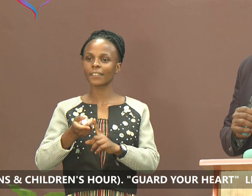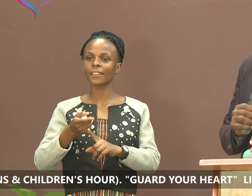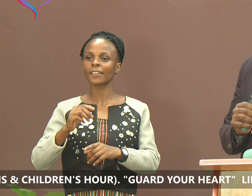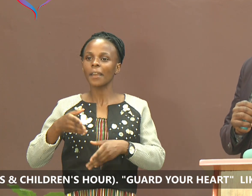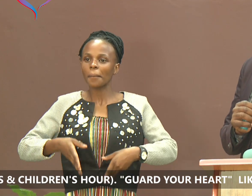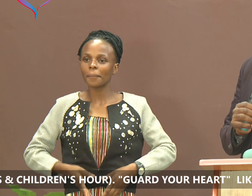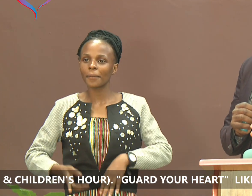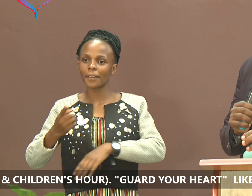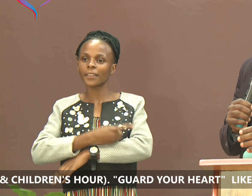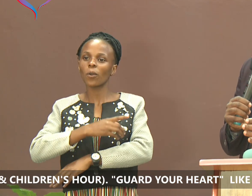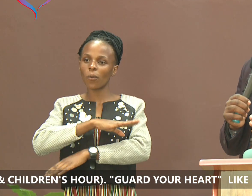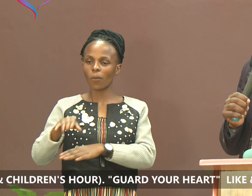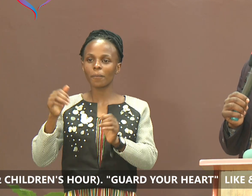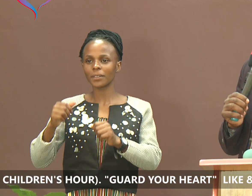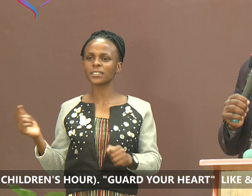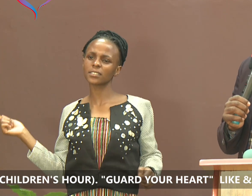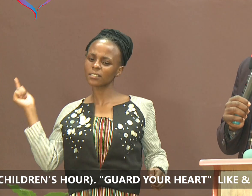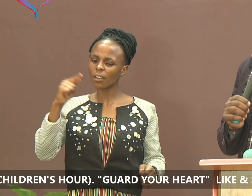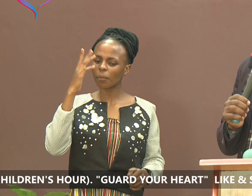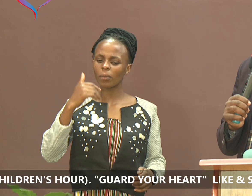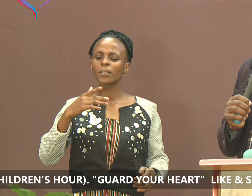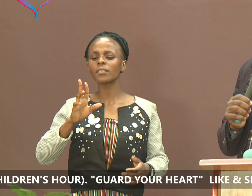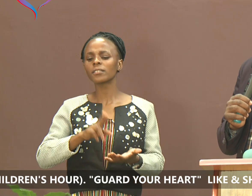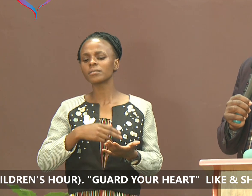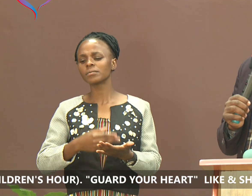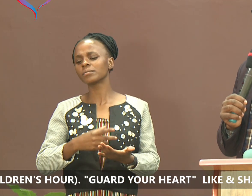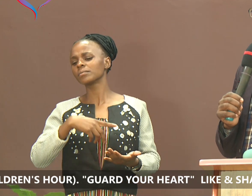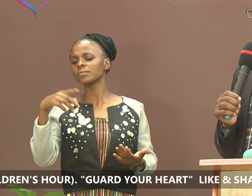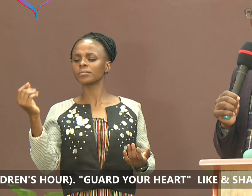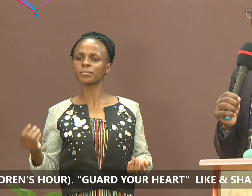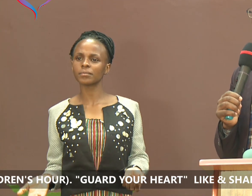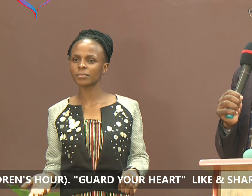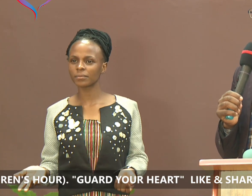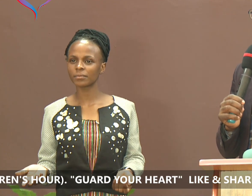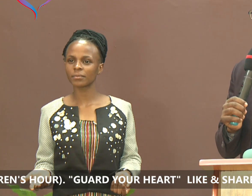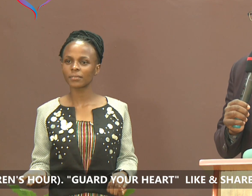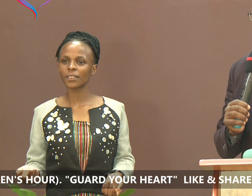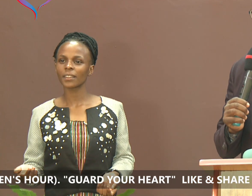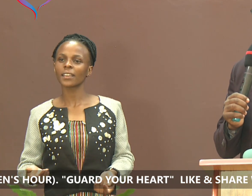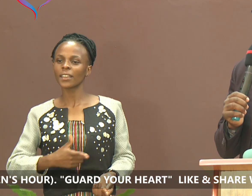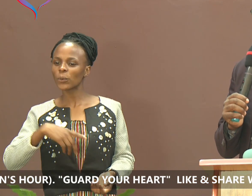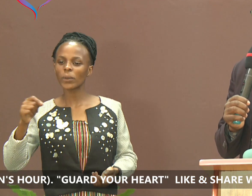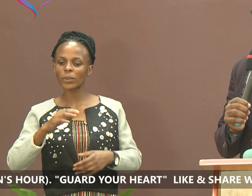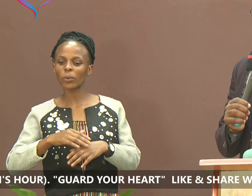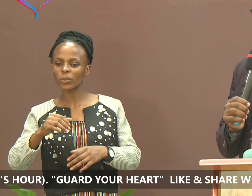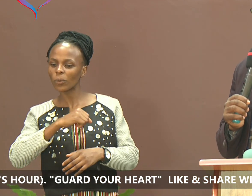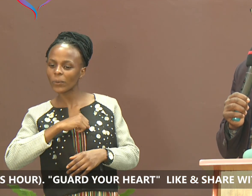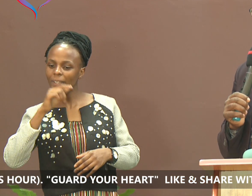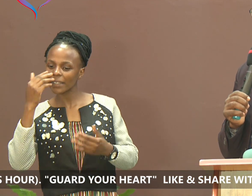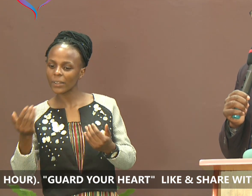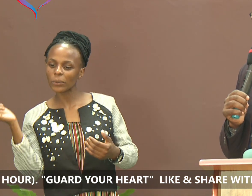we, mwena mwino genda, angaruachi yeto genda. Wabadoko lachi. Mugundi ya jane kumbaga yo, gweno tajia ku birthday ya mwana